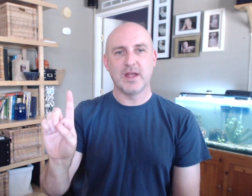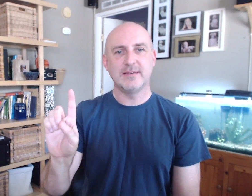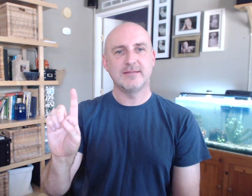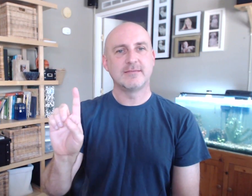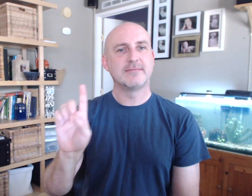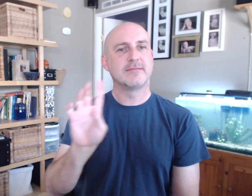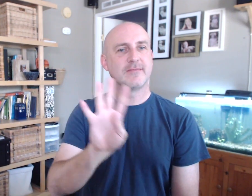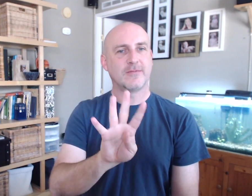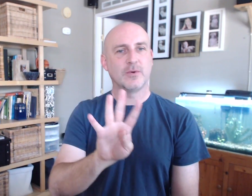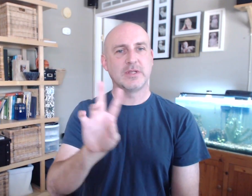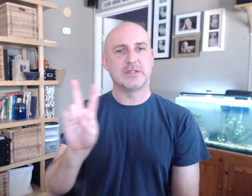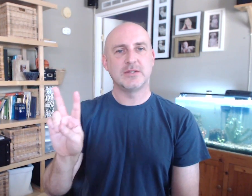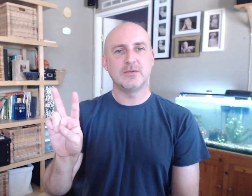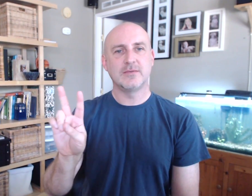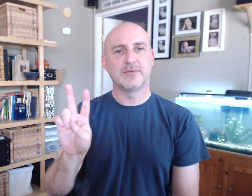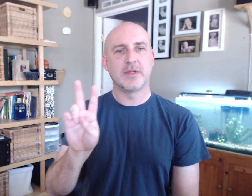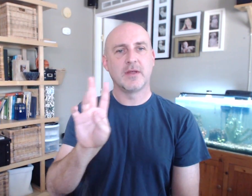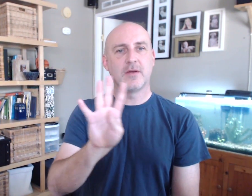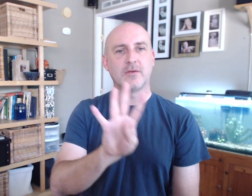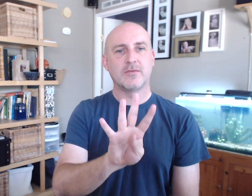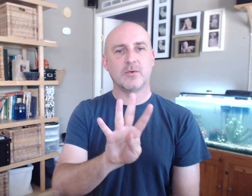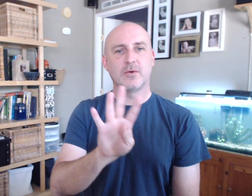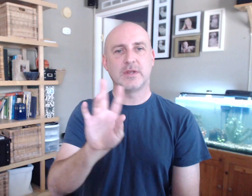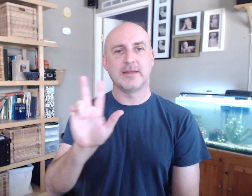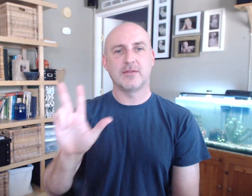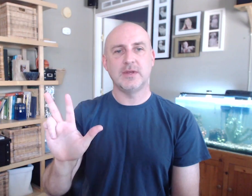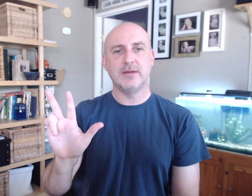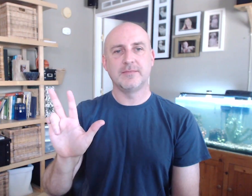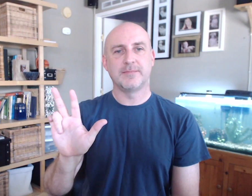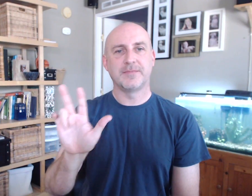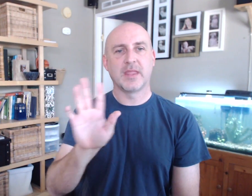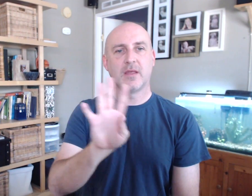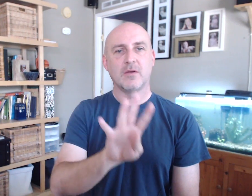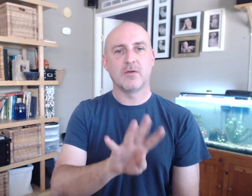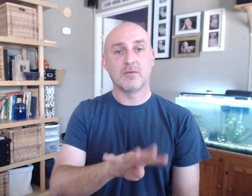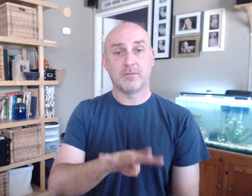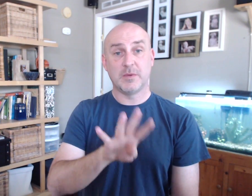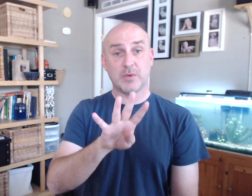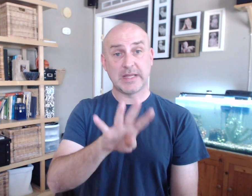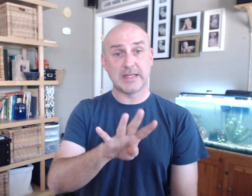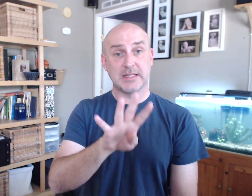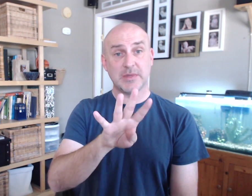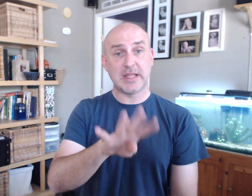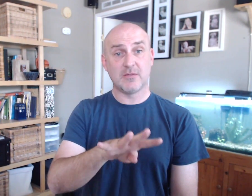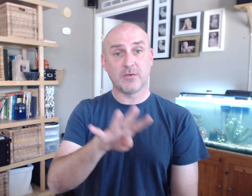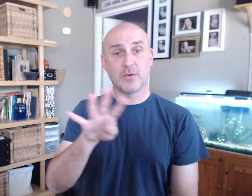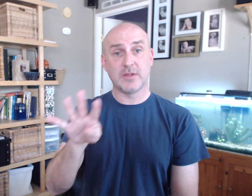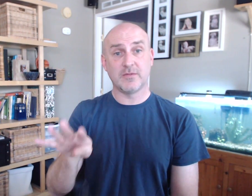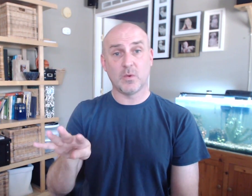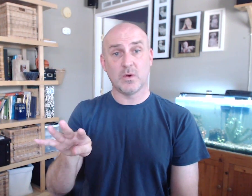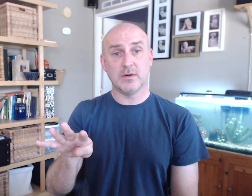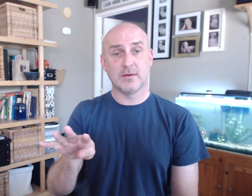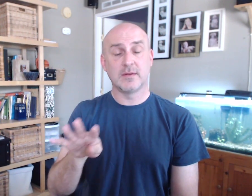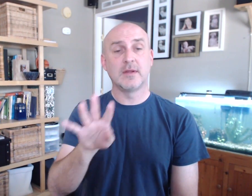41, 42, 43. Remember, we kind of tip it down. 44,